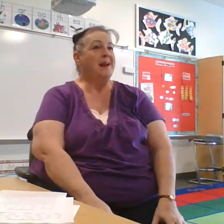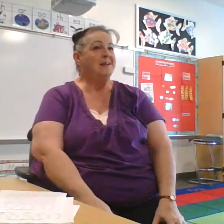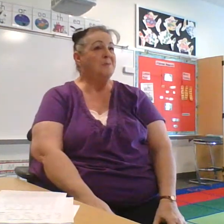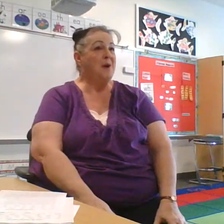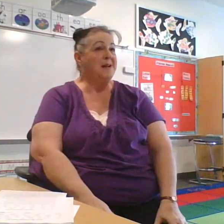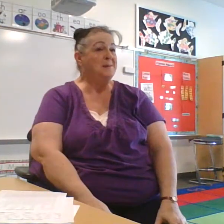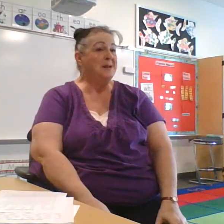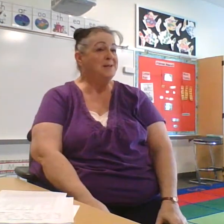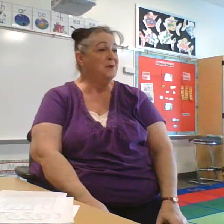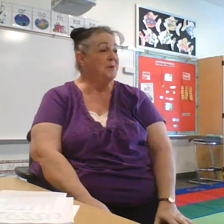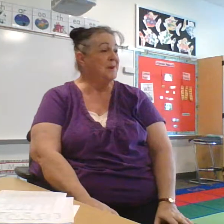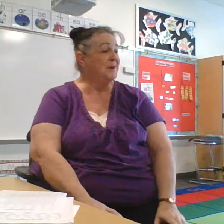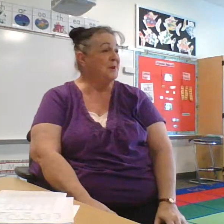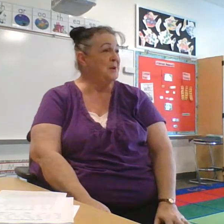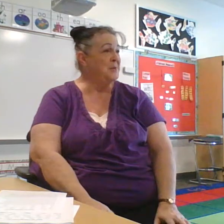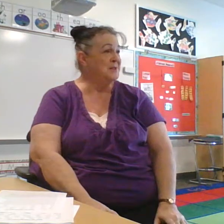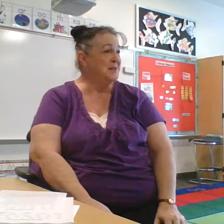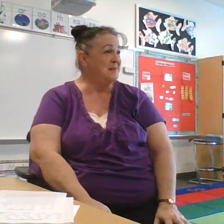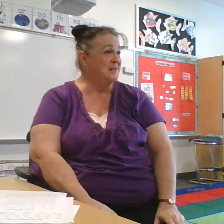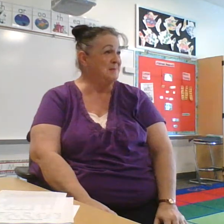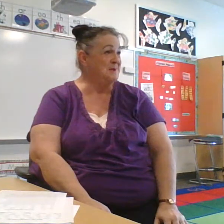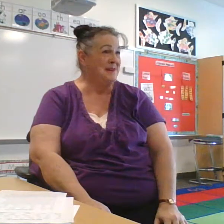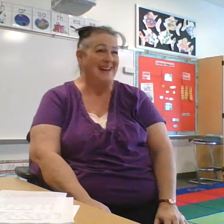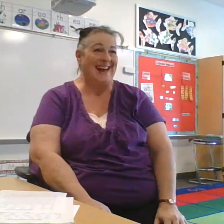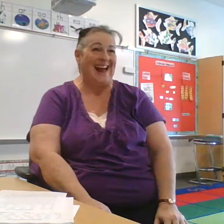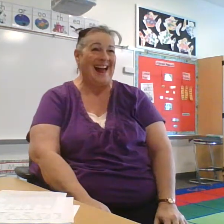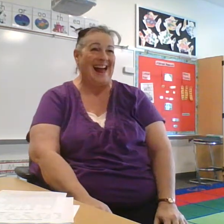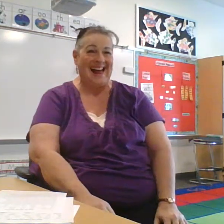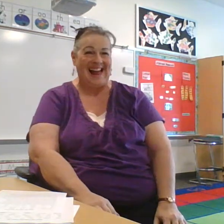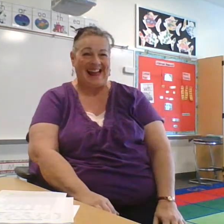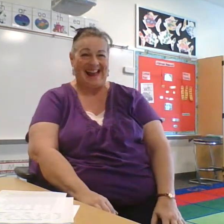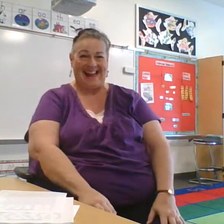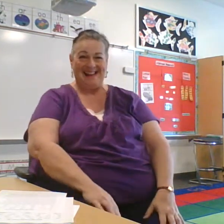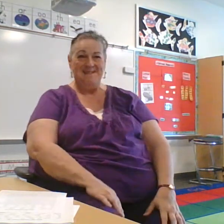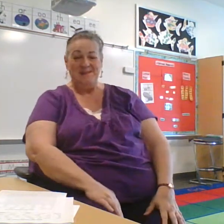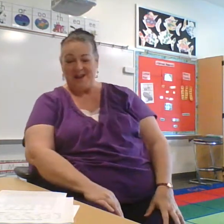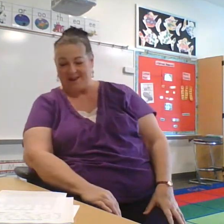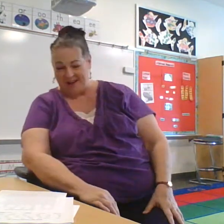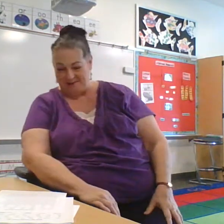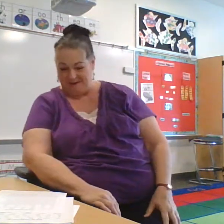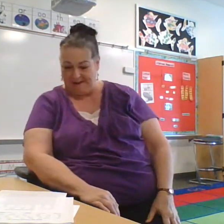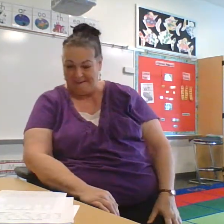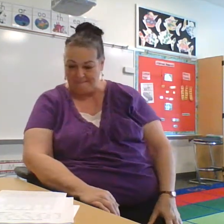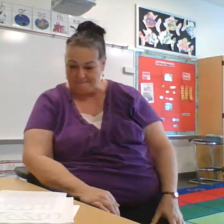them randomly, so you're not going to know what sentence I'm doing. Okay, you ready?